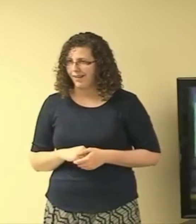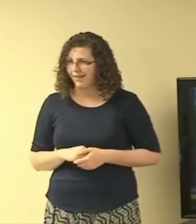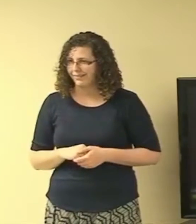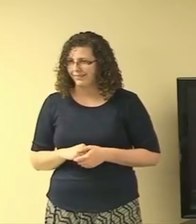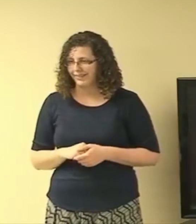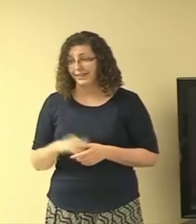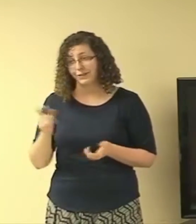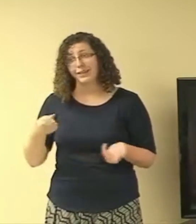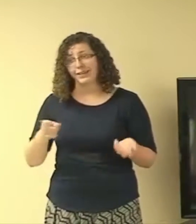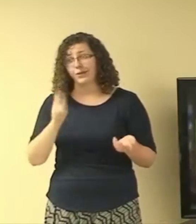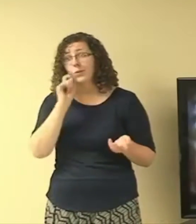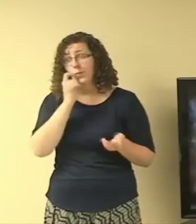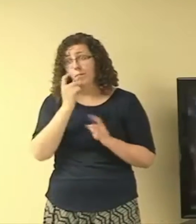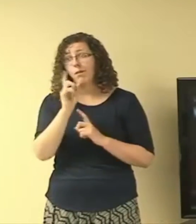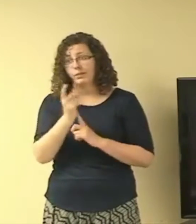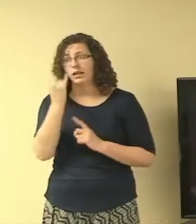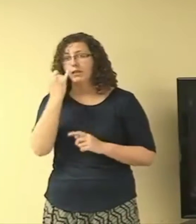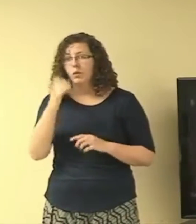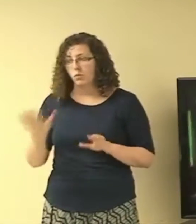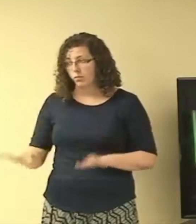you need some cool moments after that.